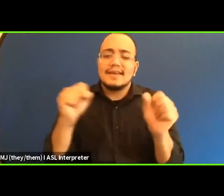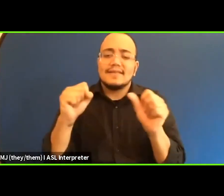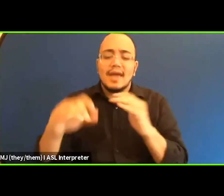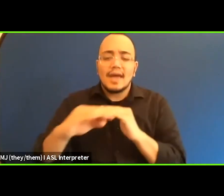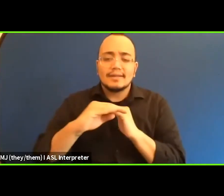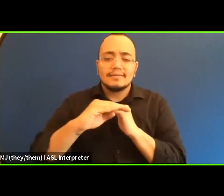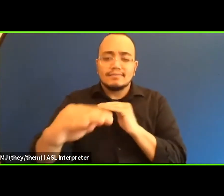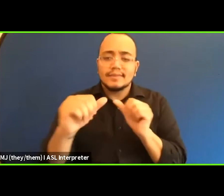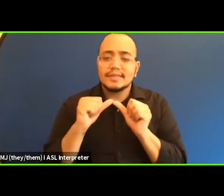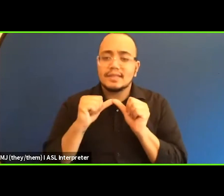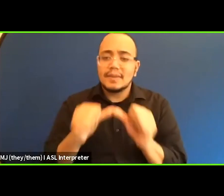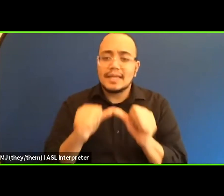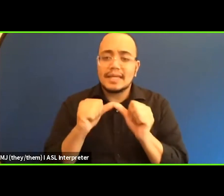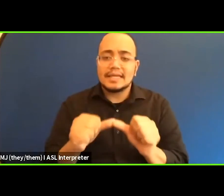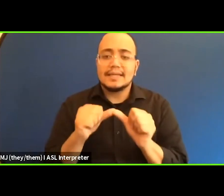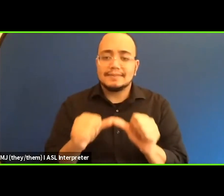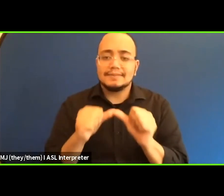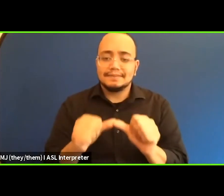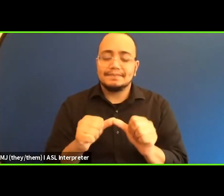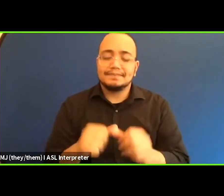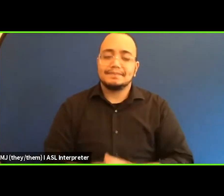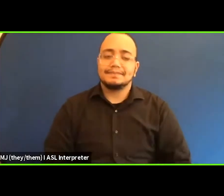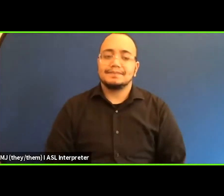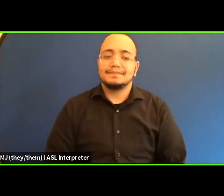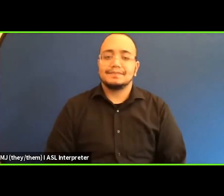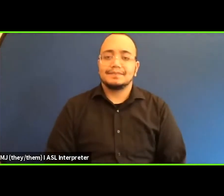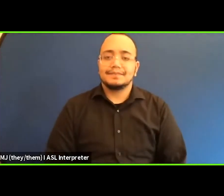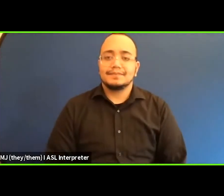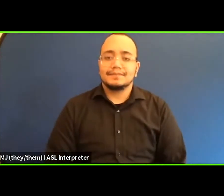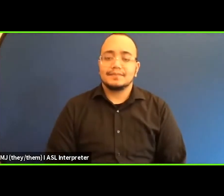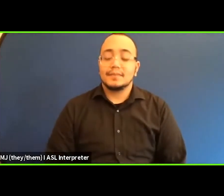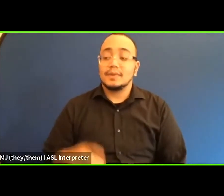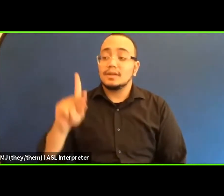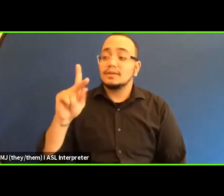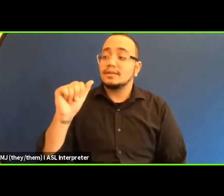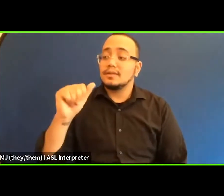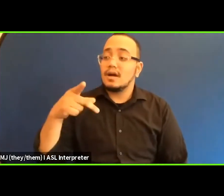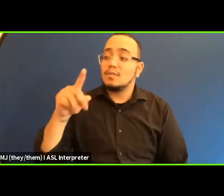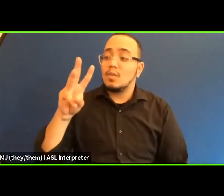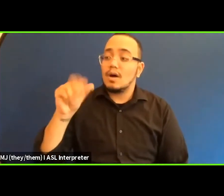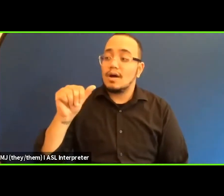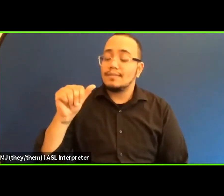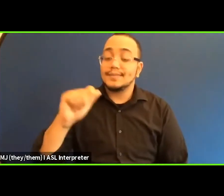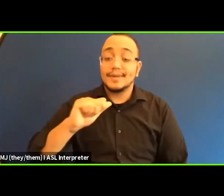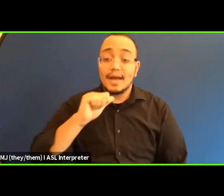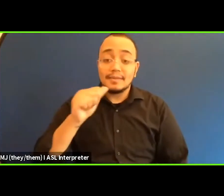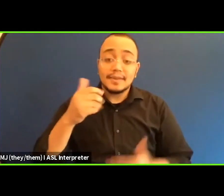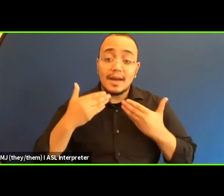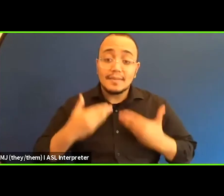gives matter to my intent. Kapwa, I am not me without you.